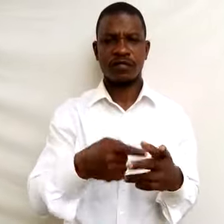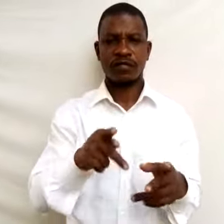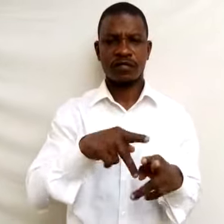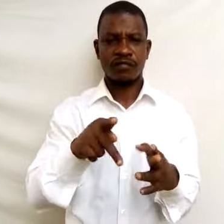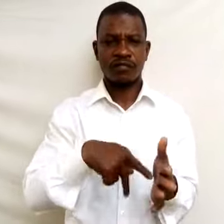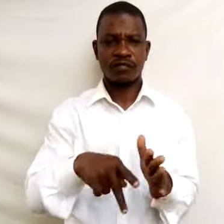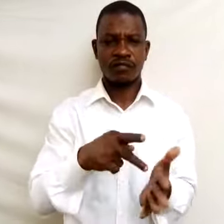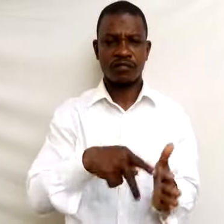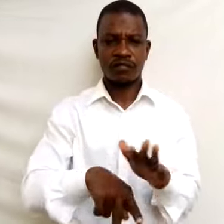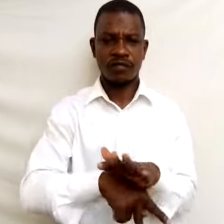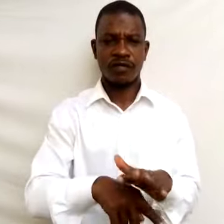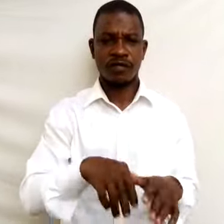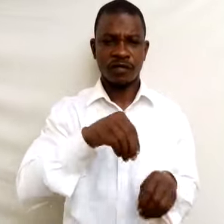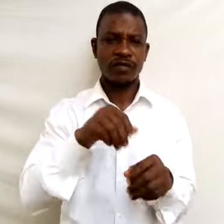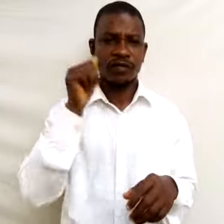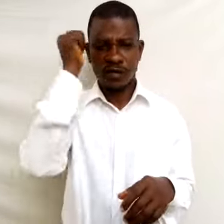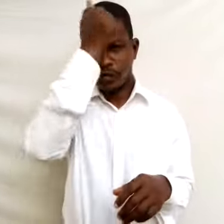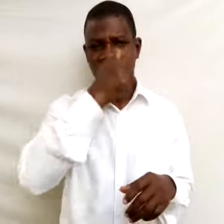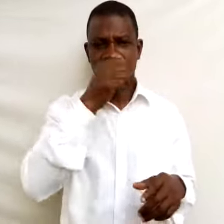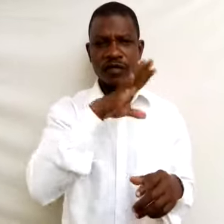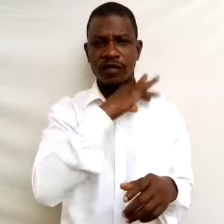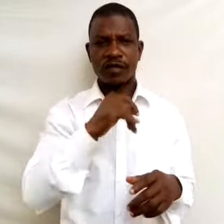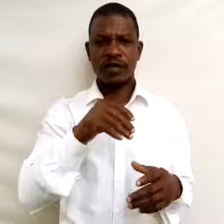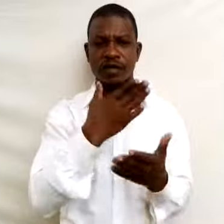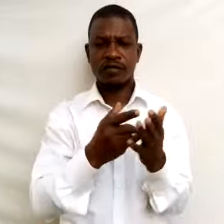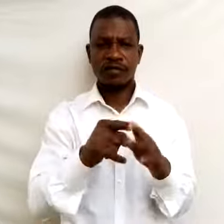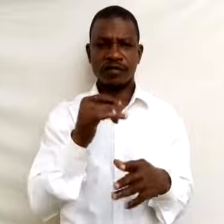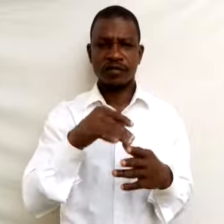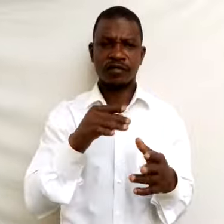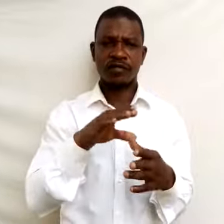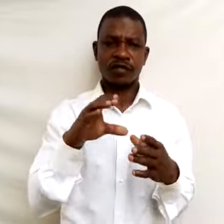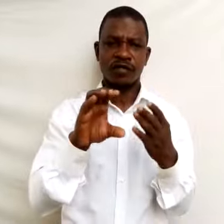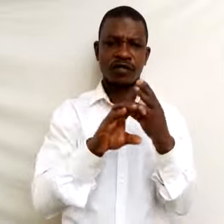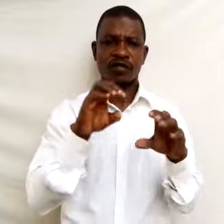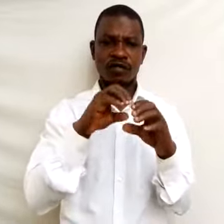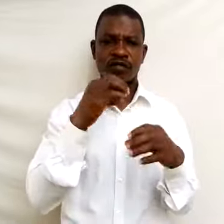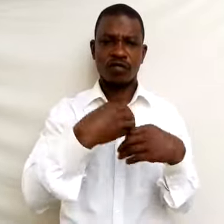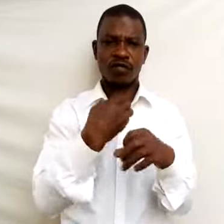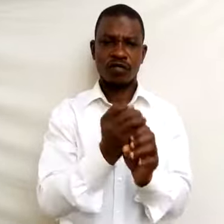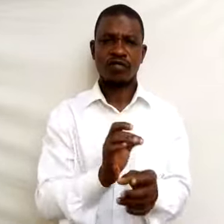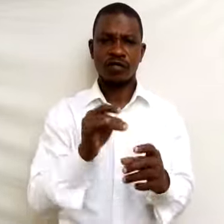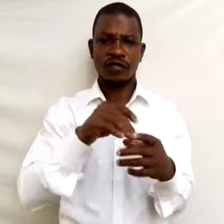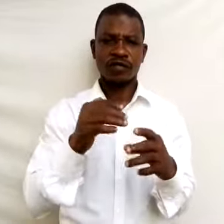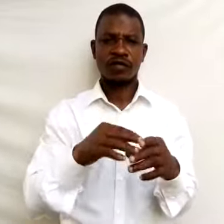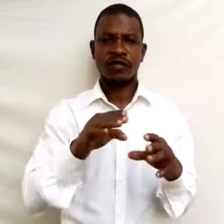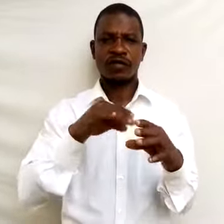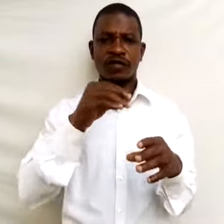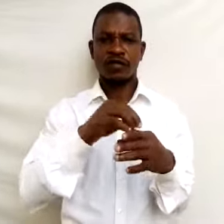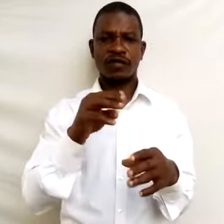primarily in Africa and among certain communities in the Middle East and